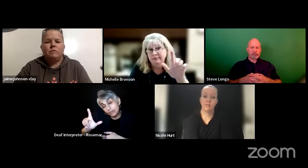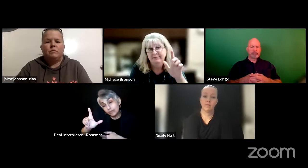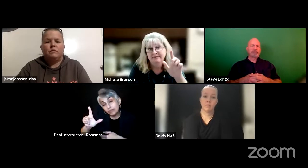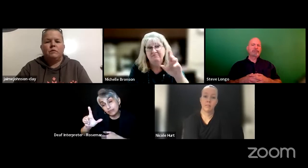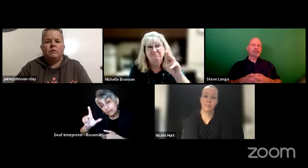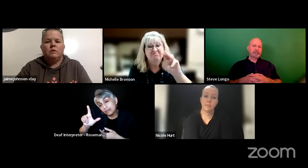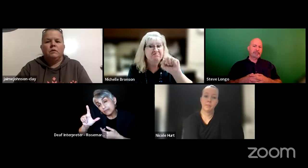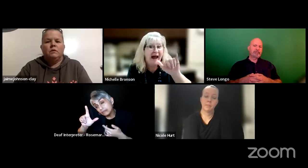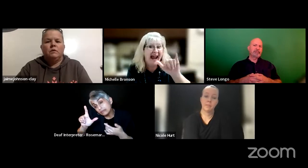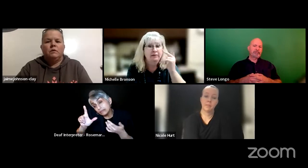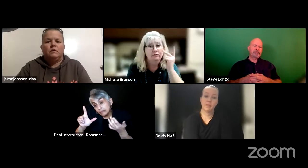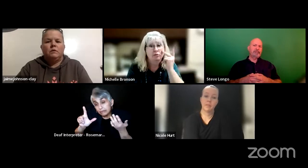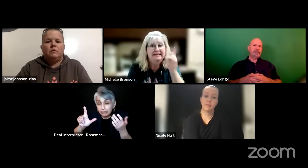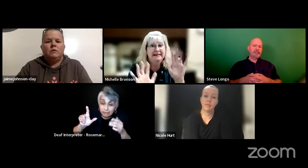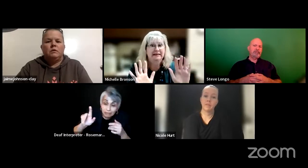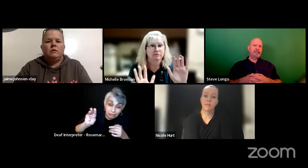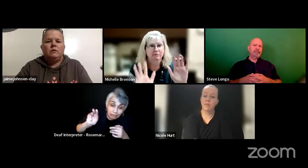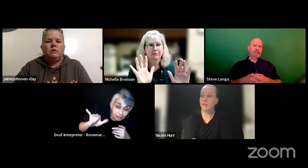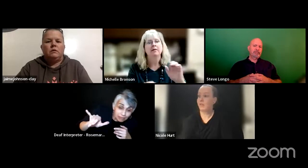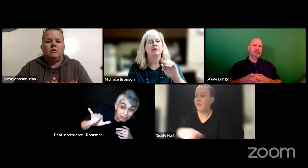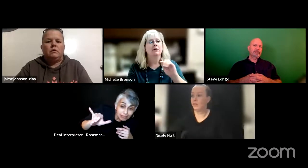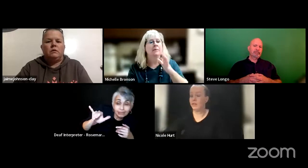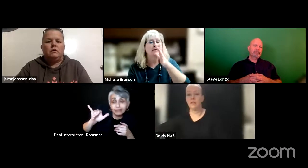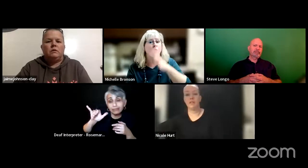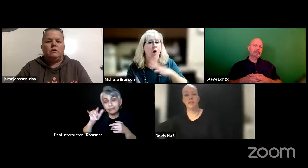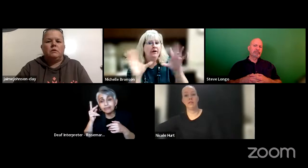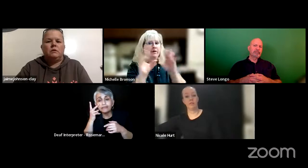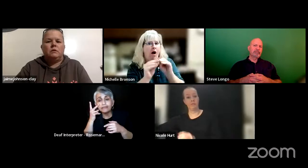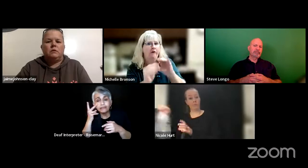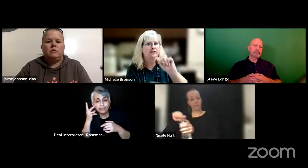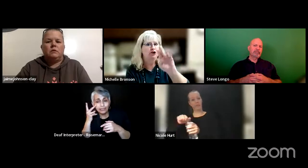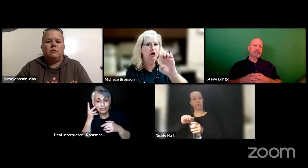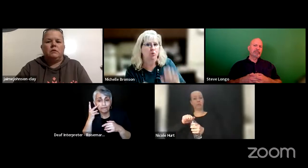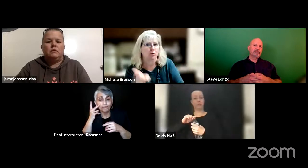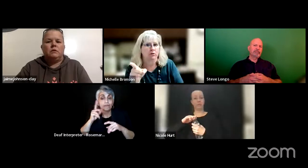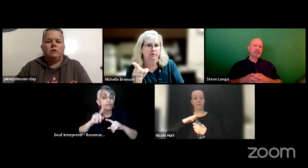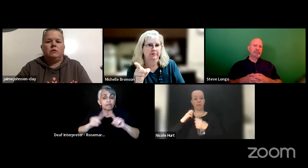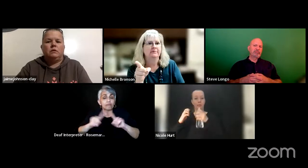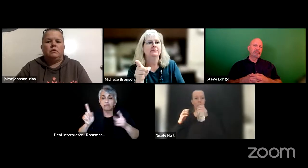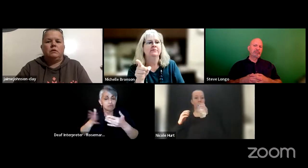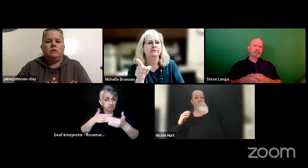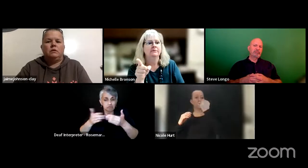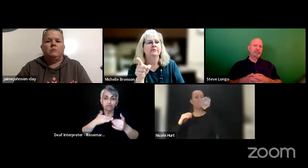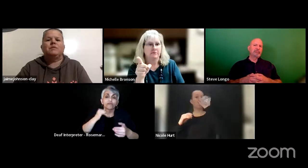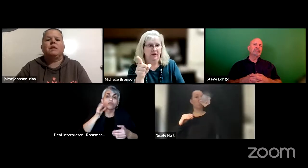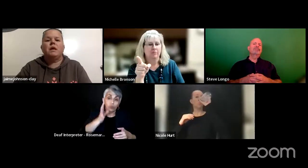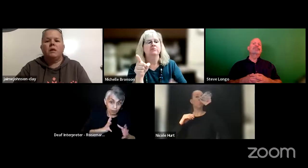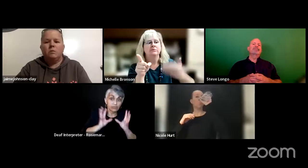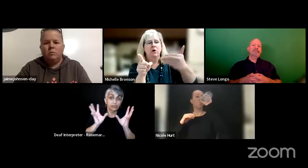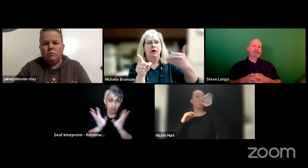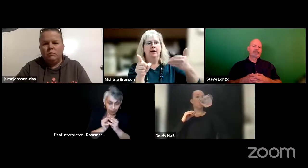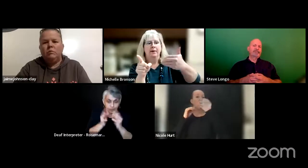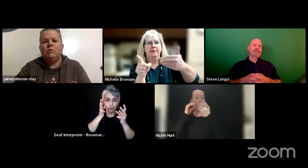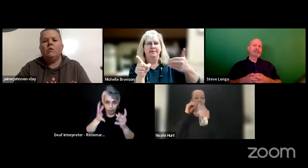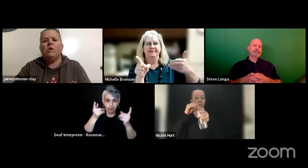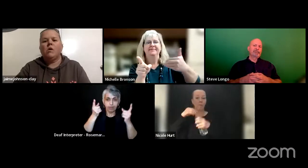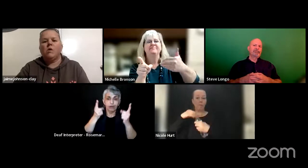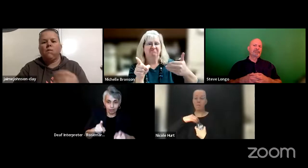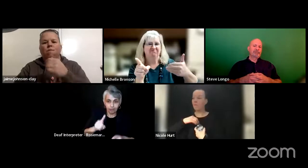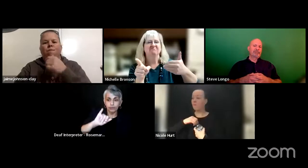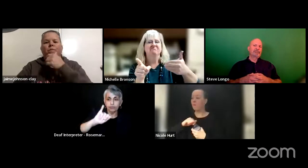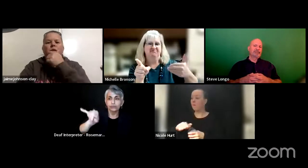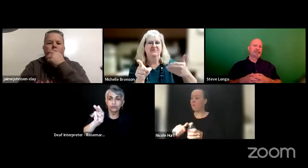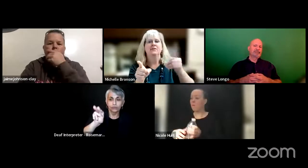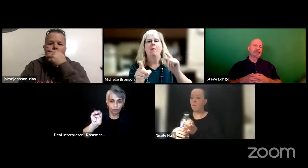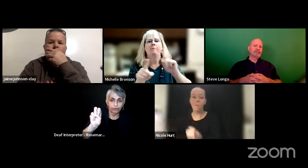down. So maybe April or May would mean that we could do it in person. But of course,